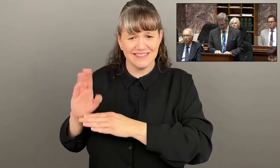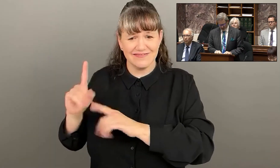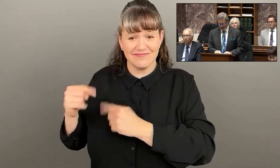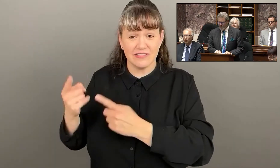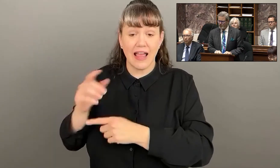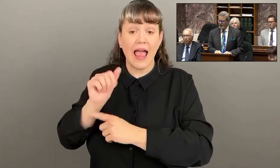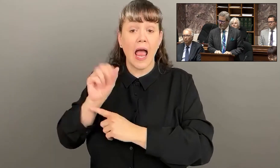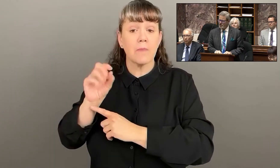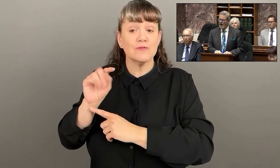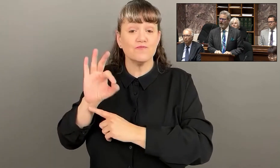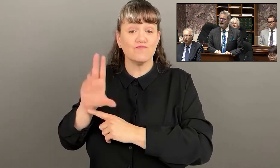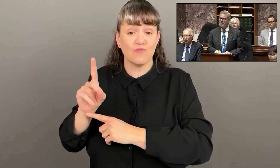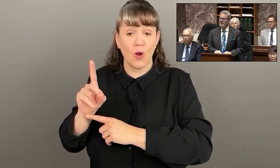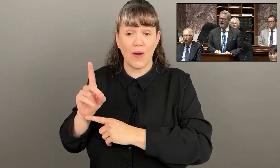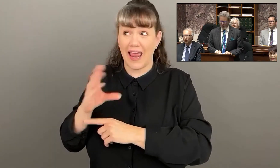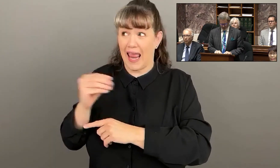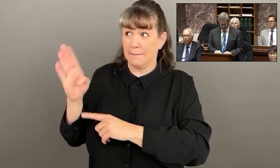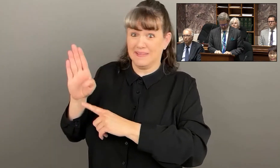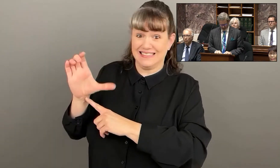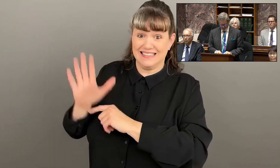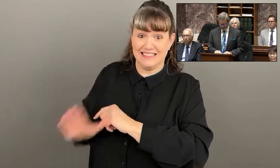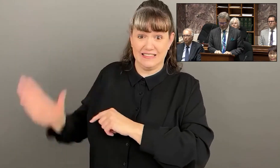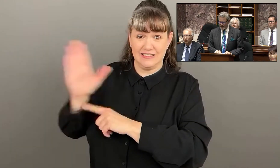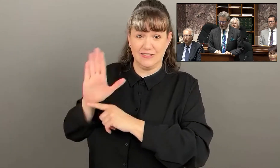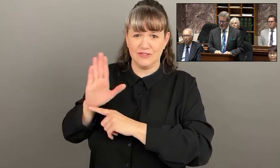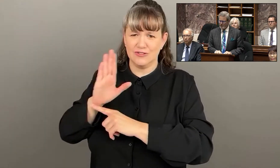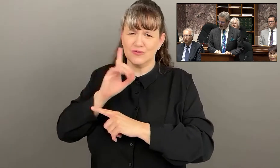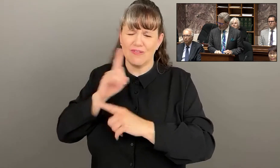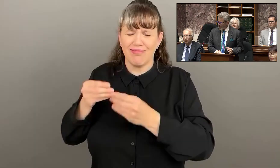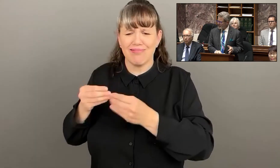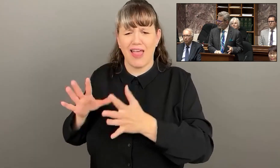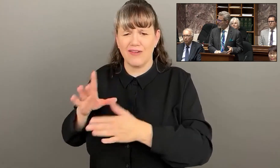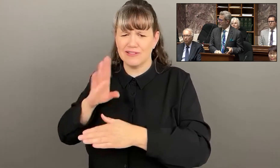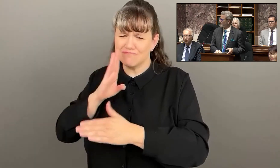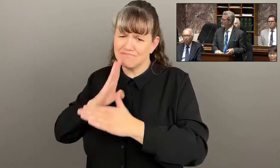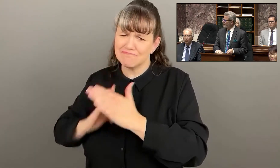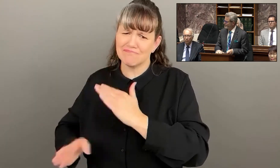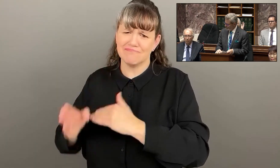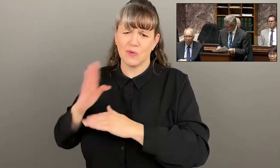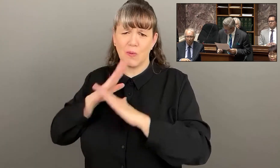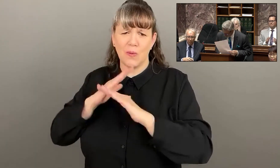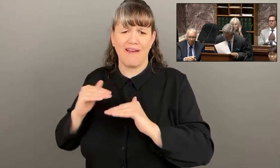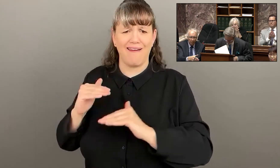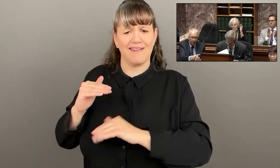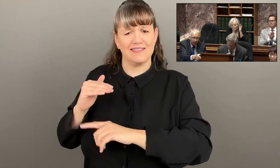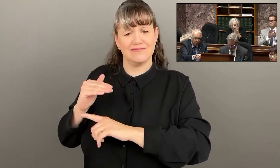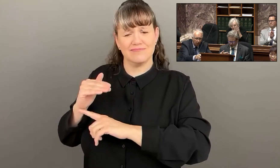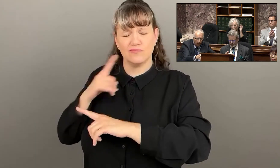Speaker, but a giant nonetheless. May he rest in peace.